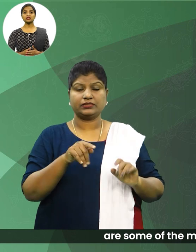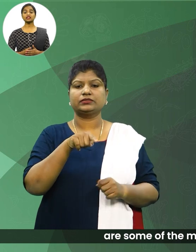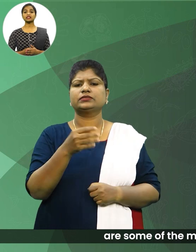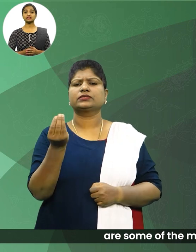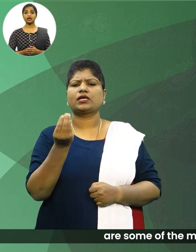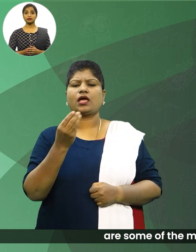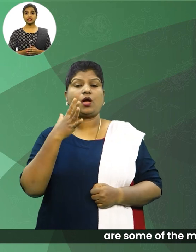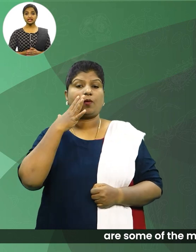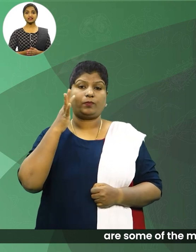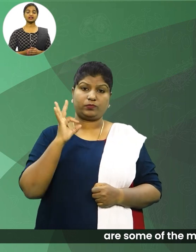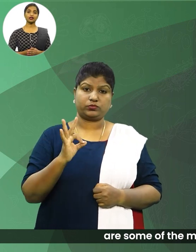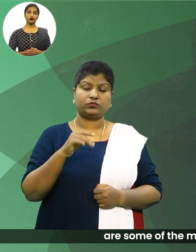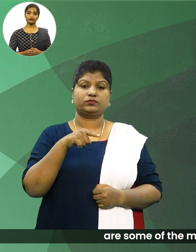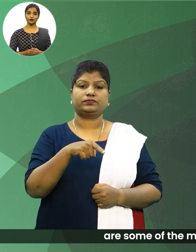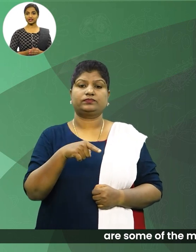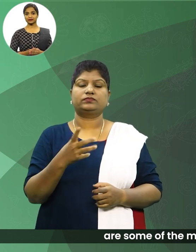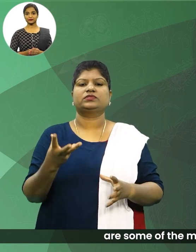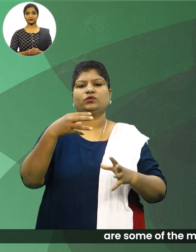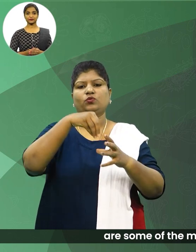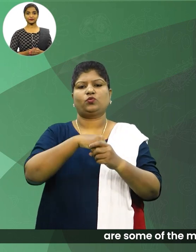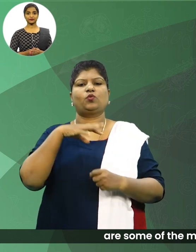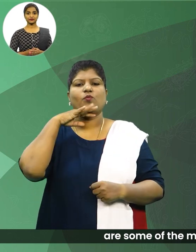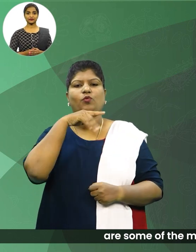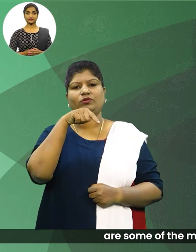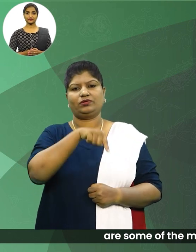the major contaminants of water.